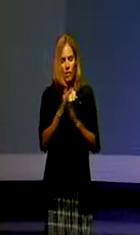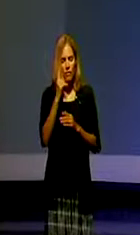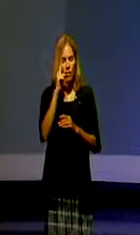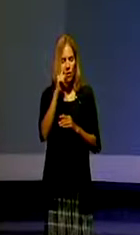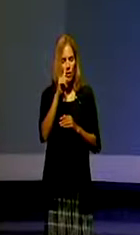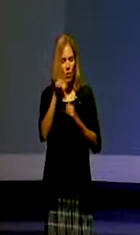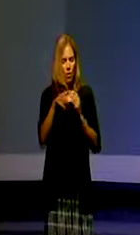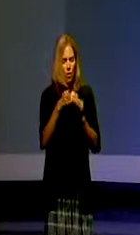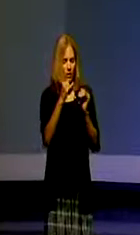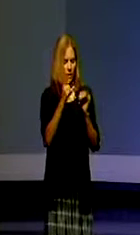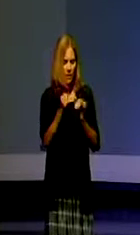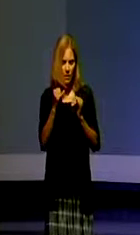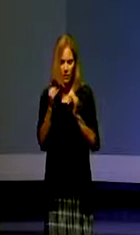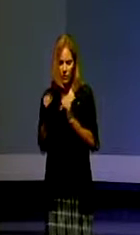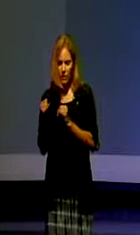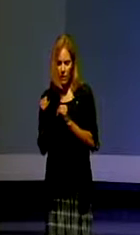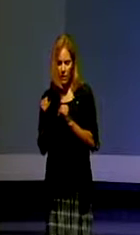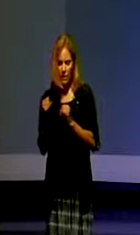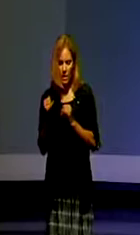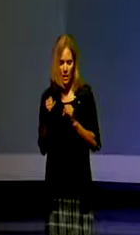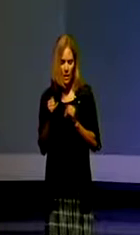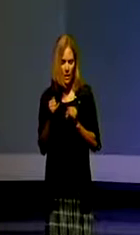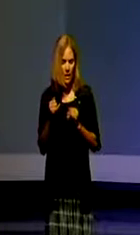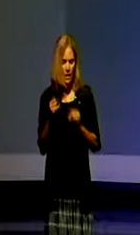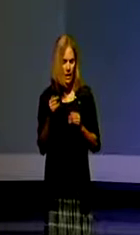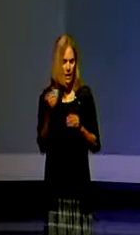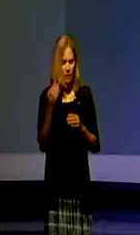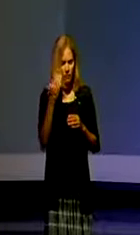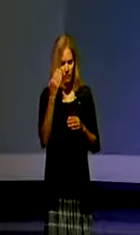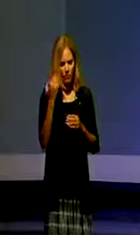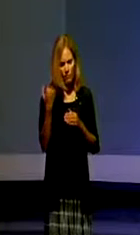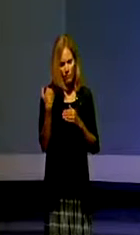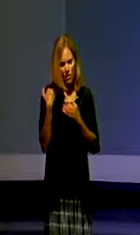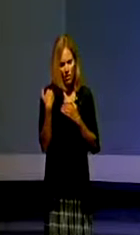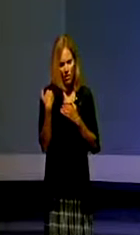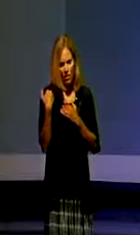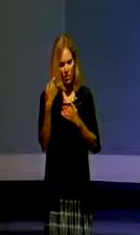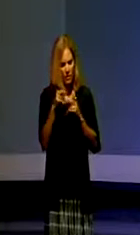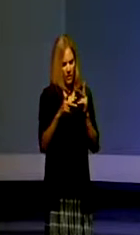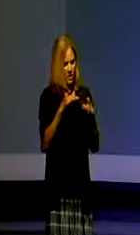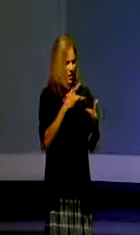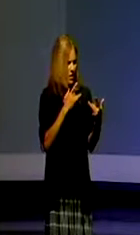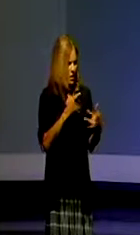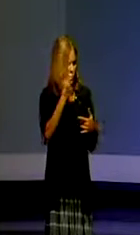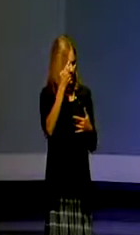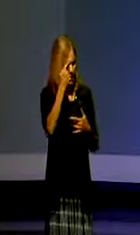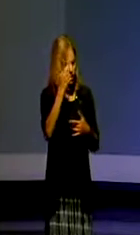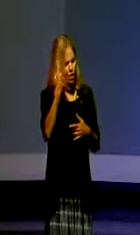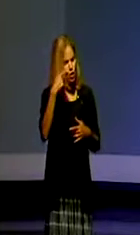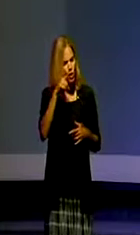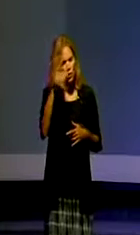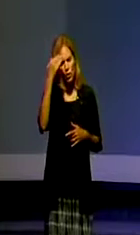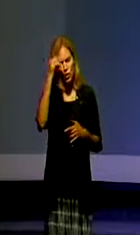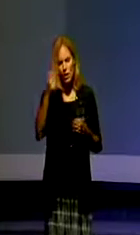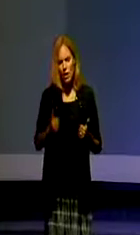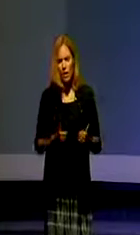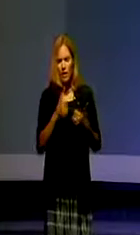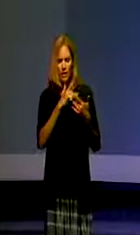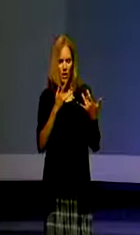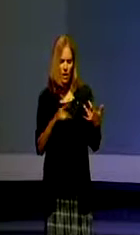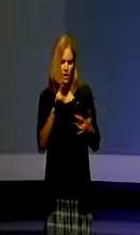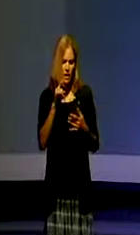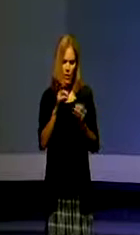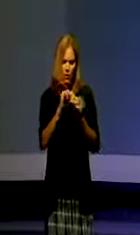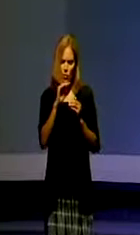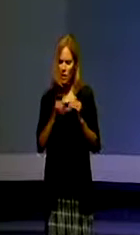single individual that has been on somebody's mind this morning that needs you. Lord, you know their lives, their hearts, their needs